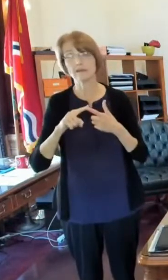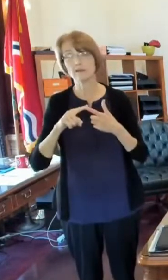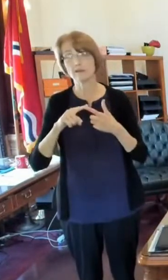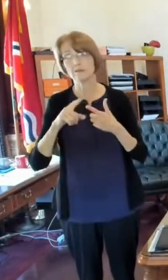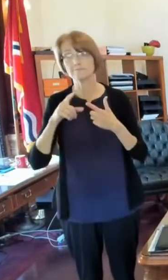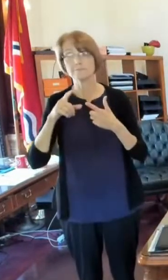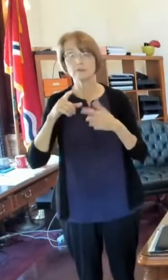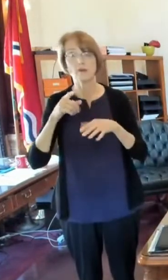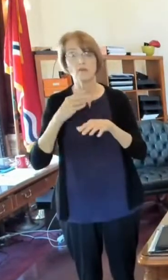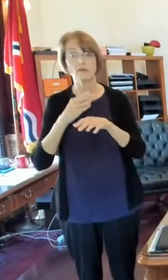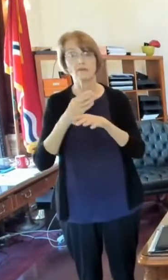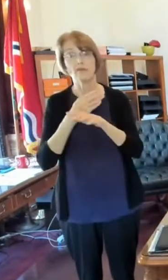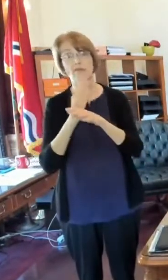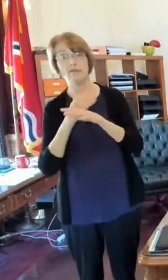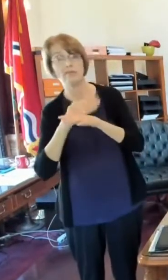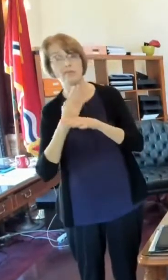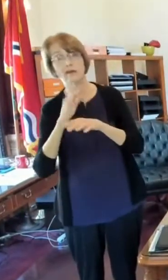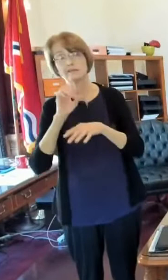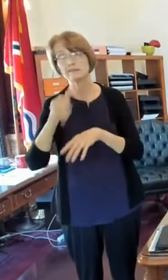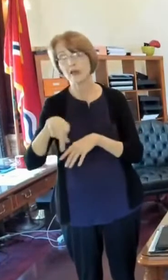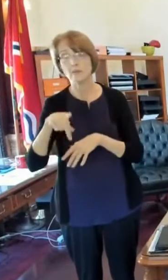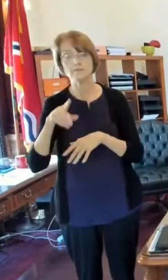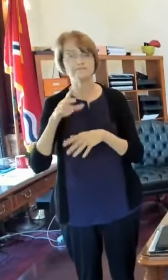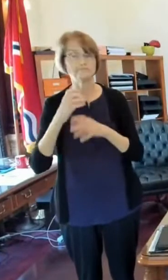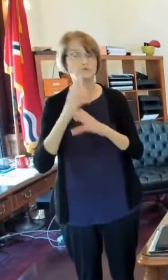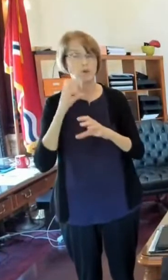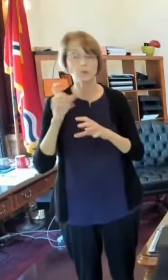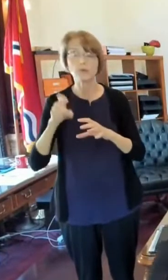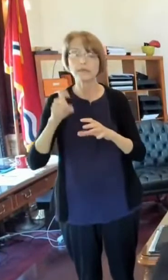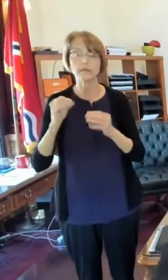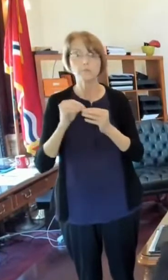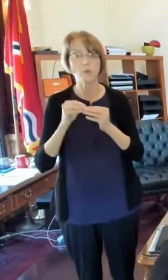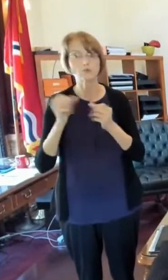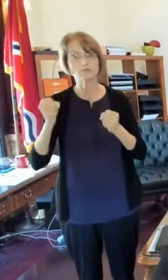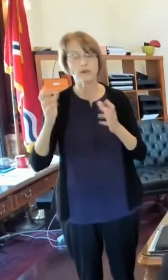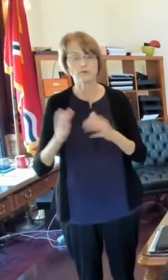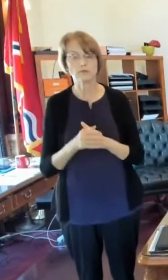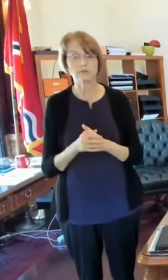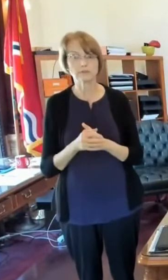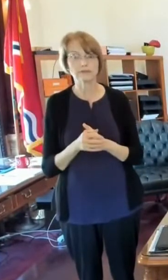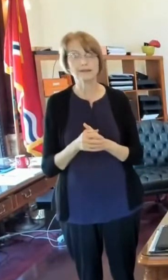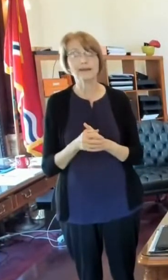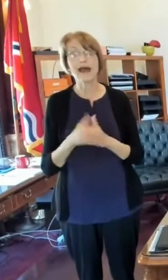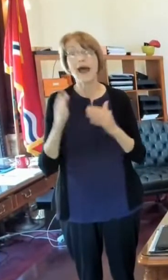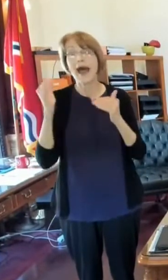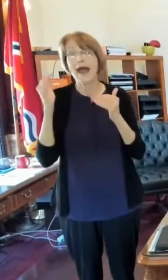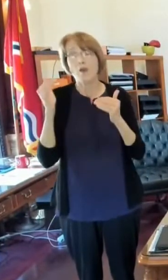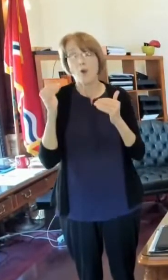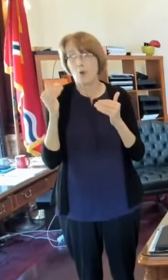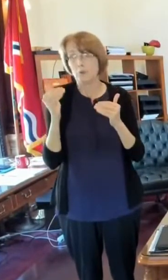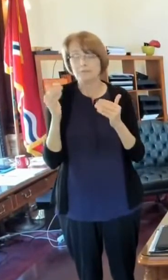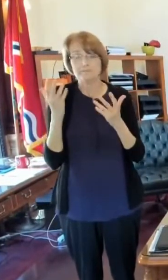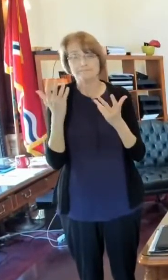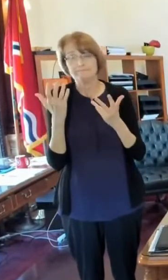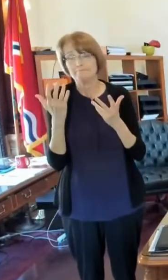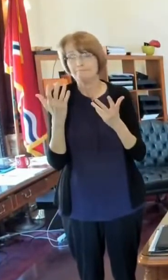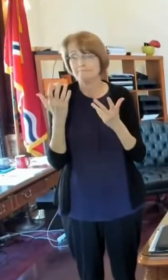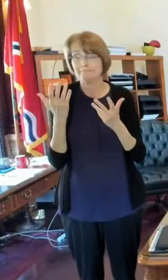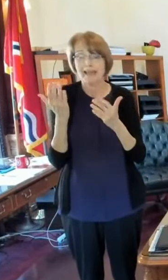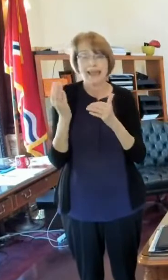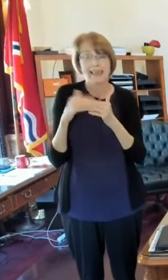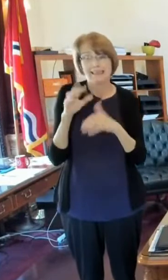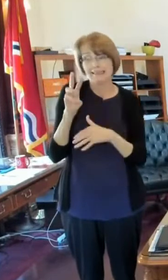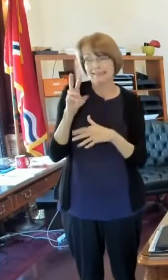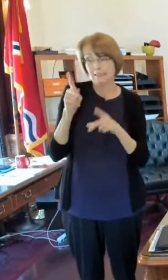trucks. So I hope we can persuade a half a dozen people to at least